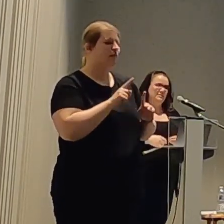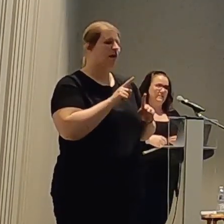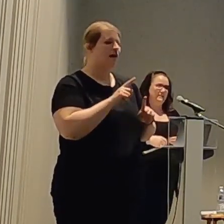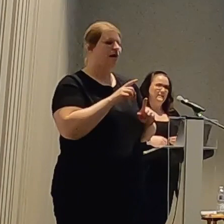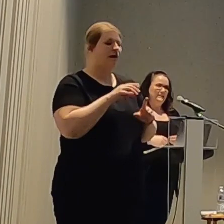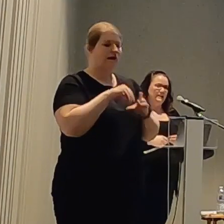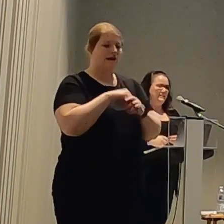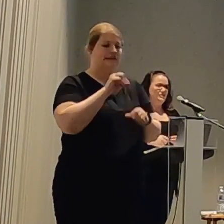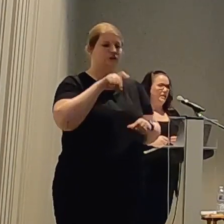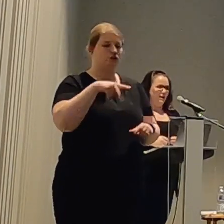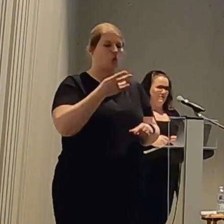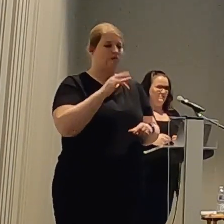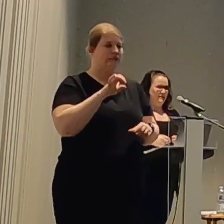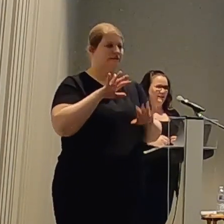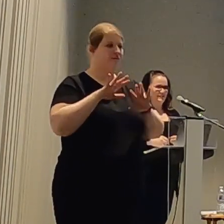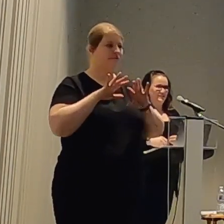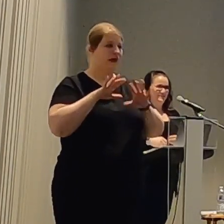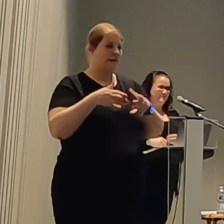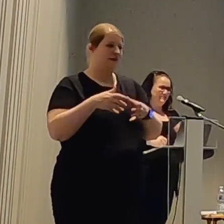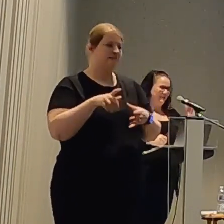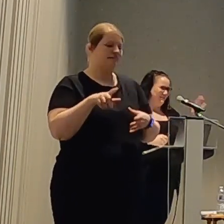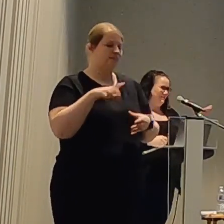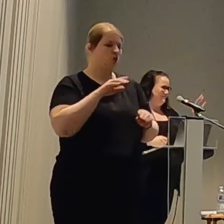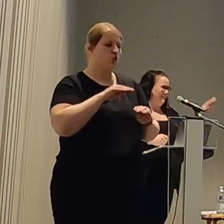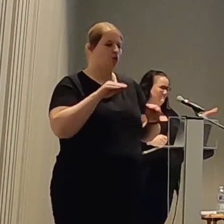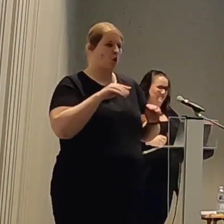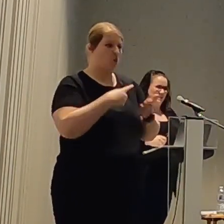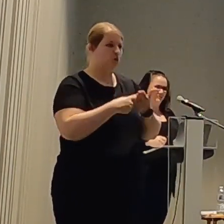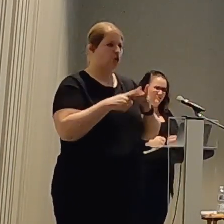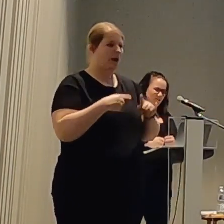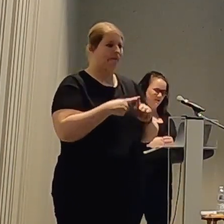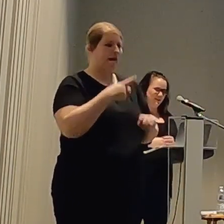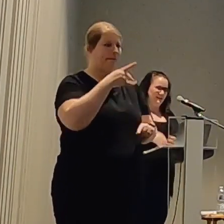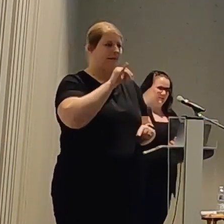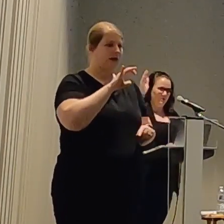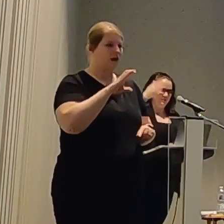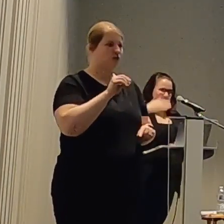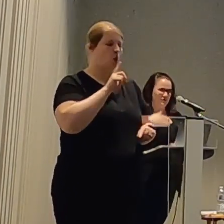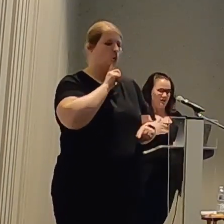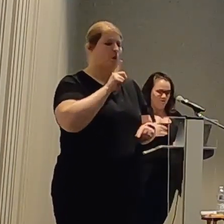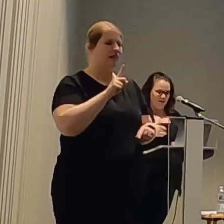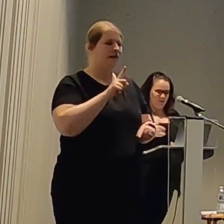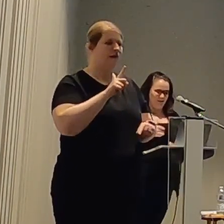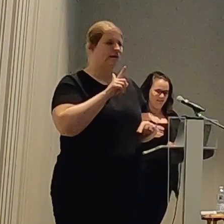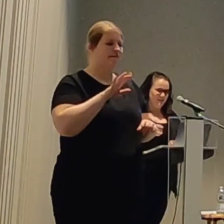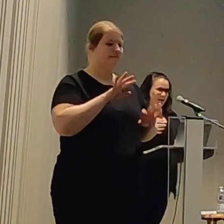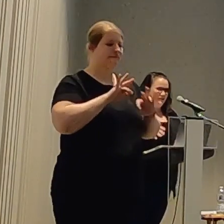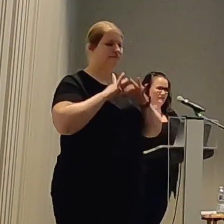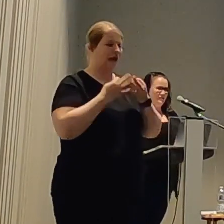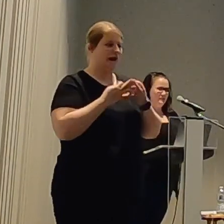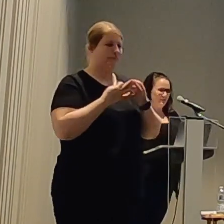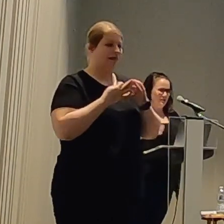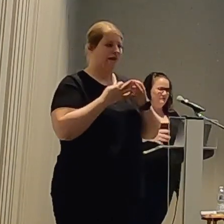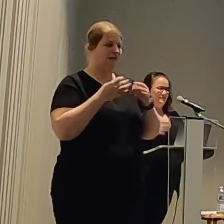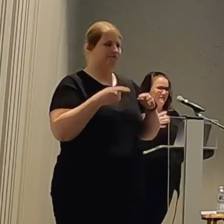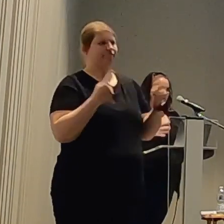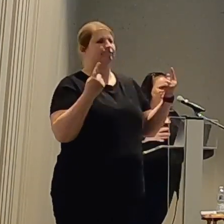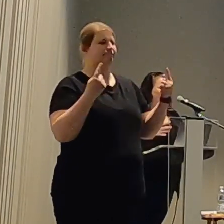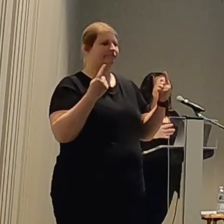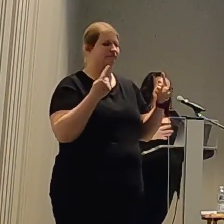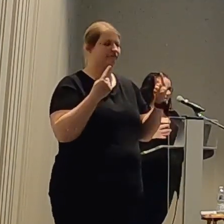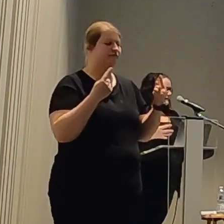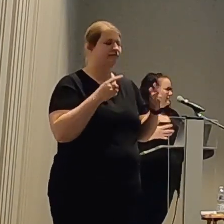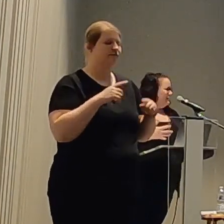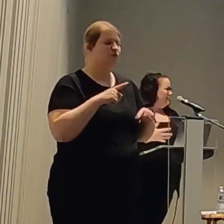Sophie's family, they didn't talk about Picasso. There was kind of a family rivalry within the multiple generations. So she said she was